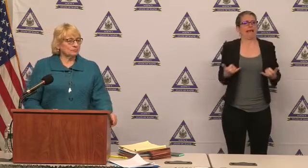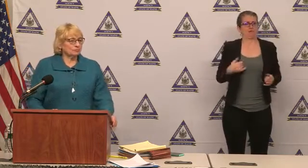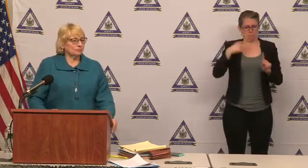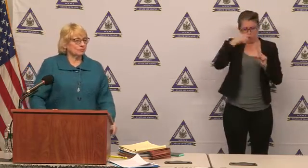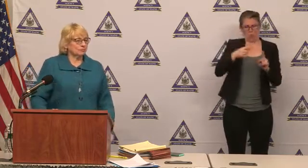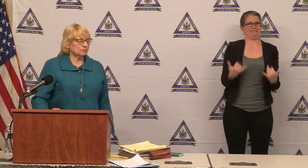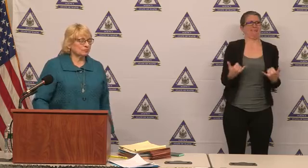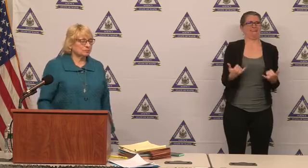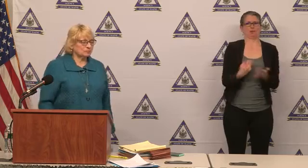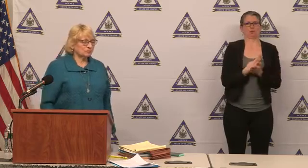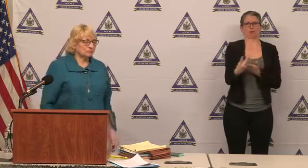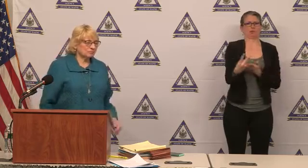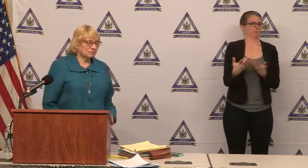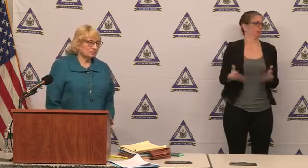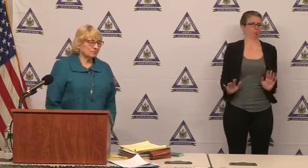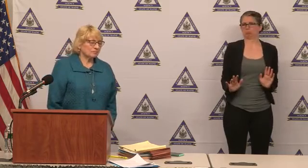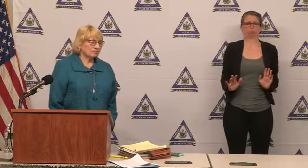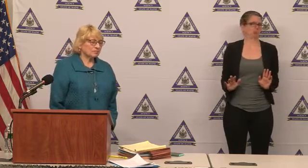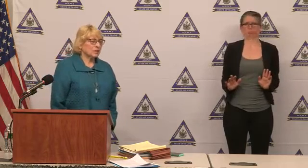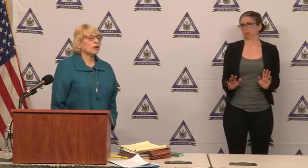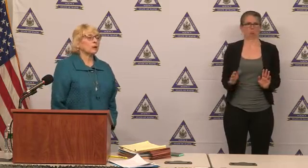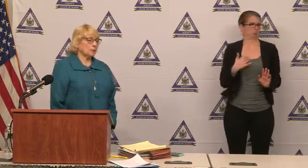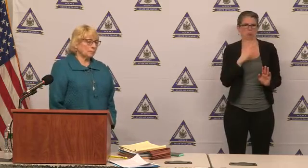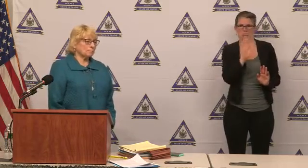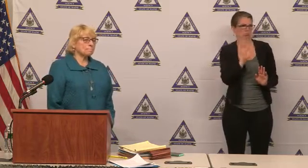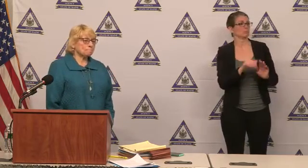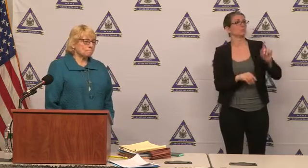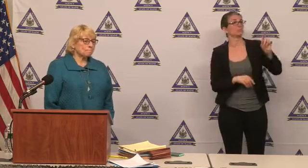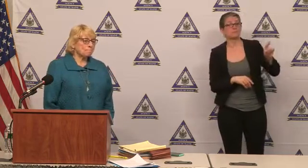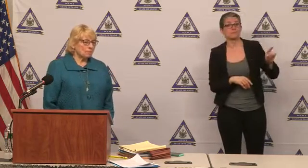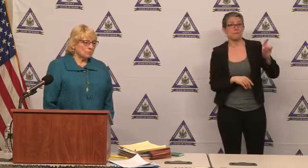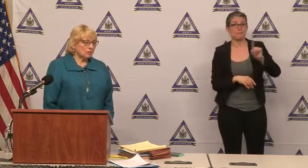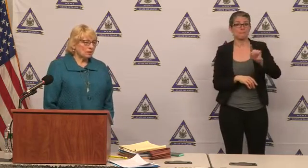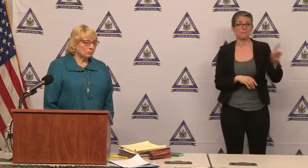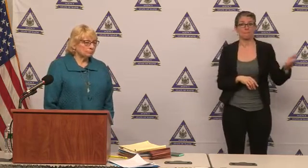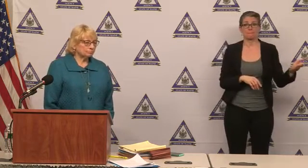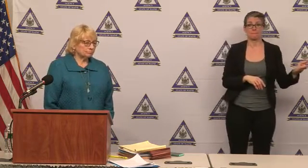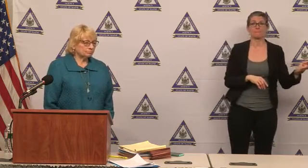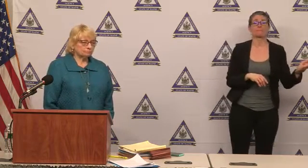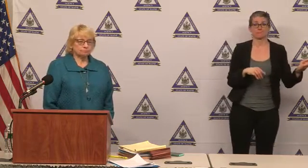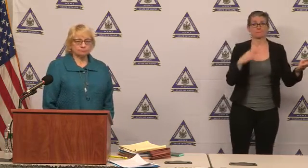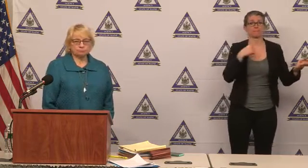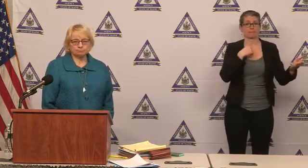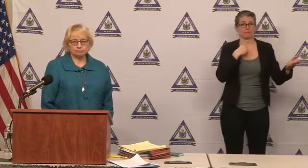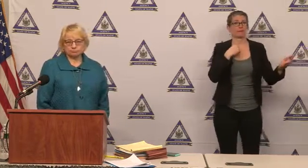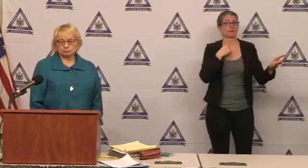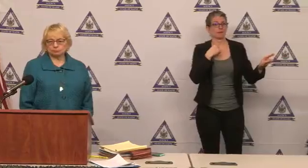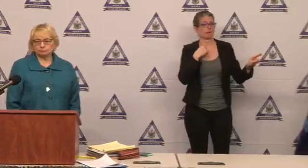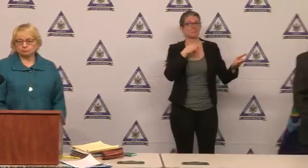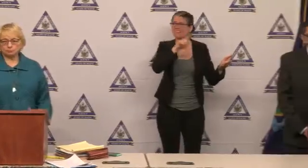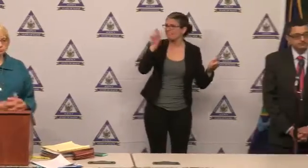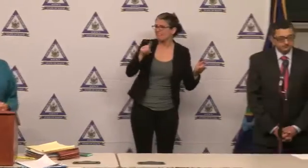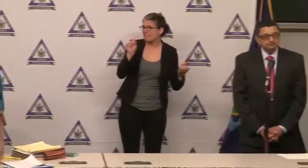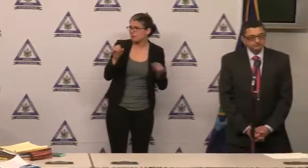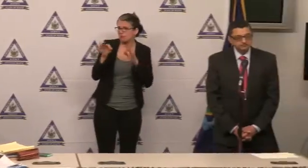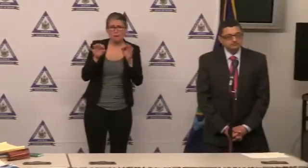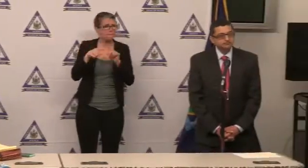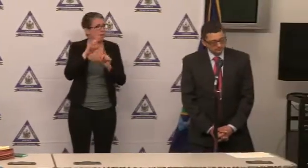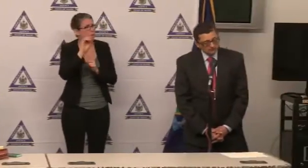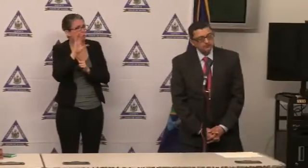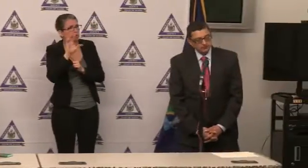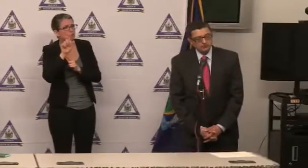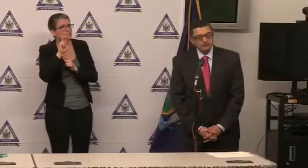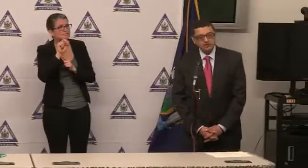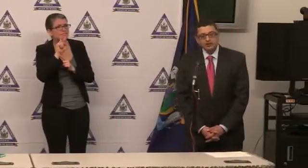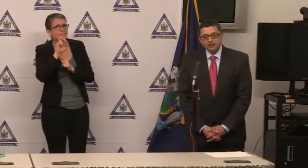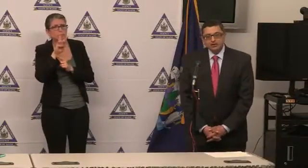can you give us an update on Ocean View in Falmouth, whether any of the cases that were reported today include any